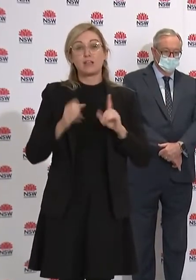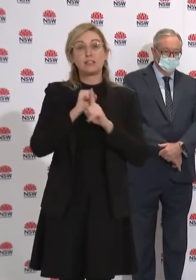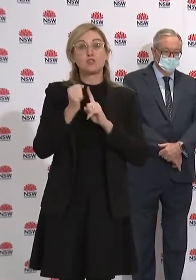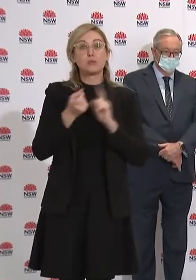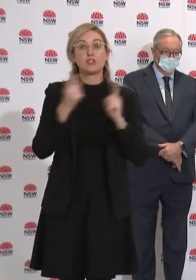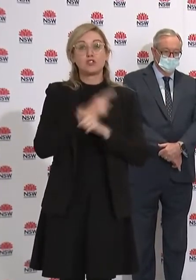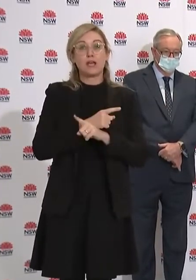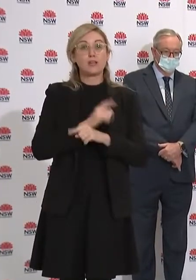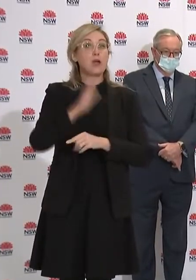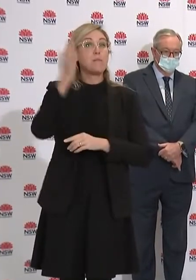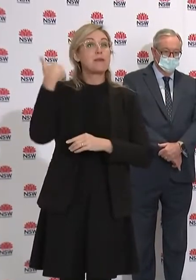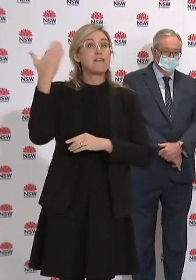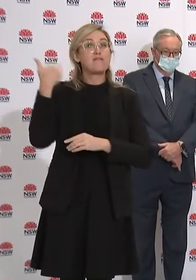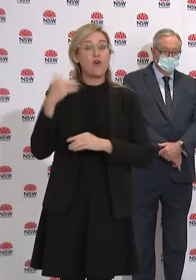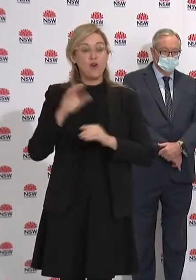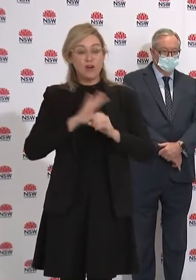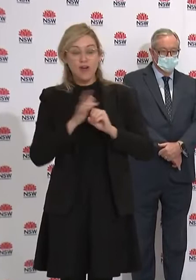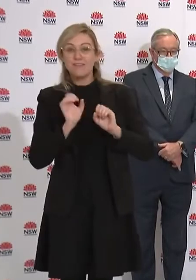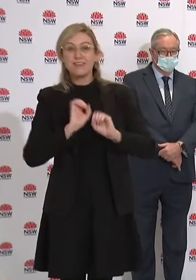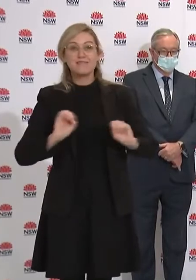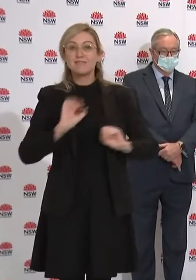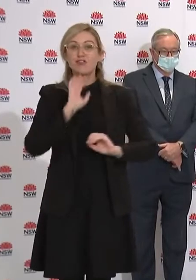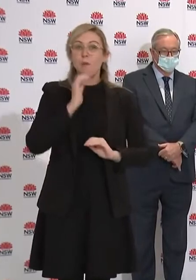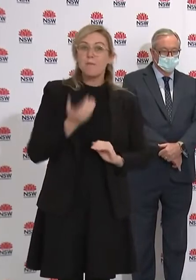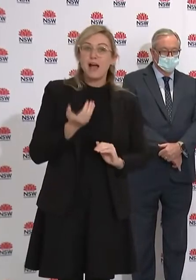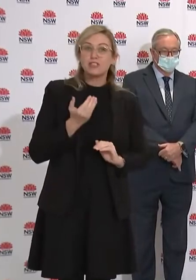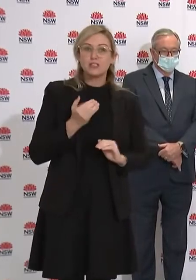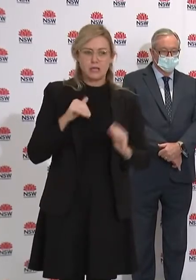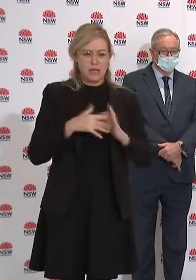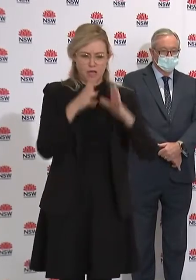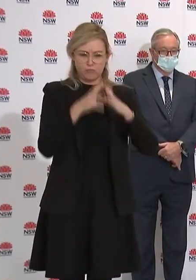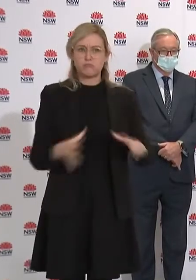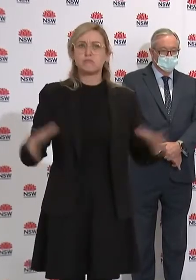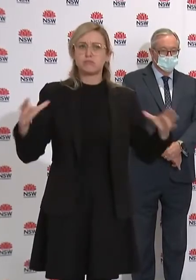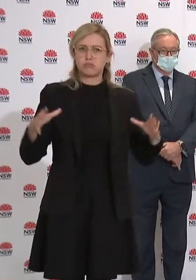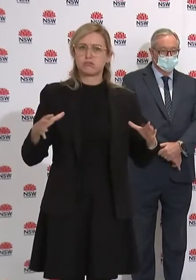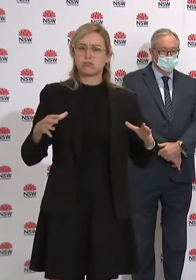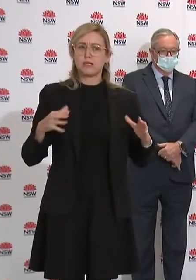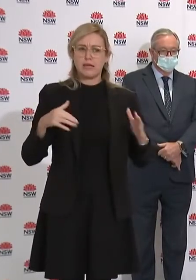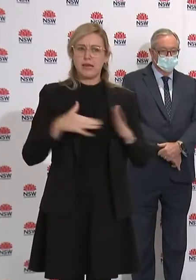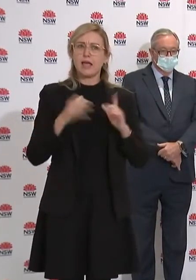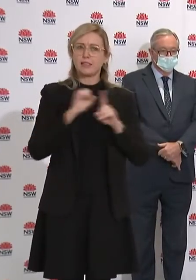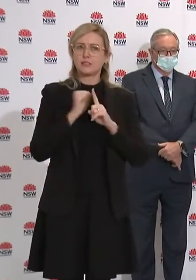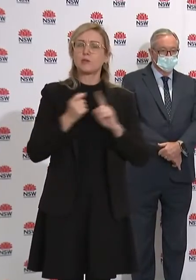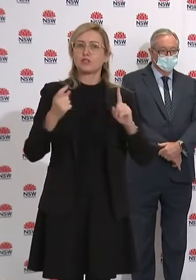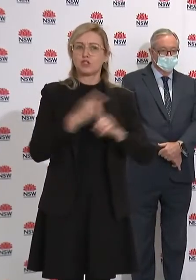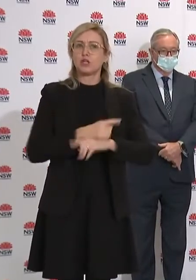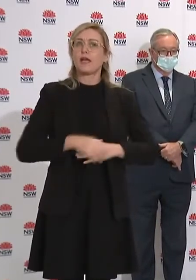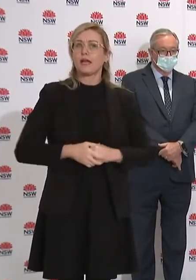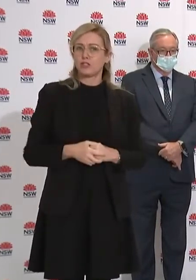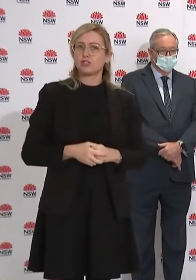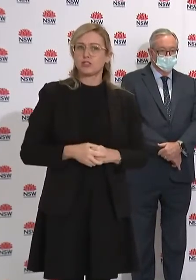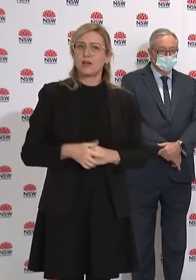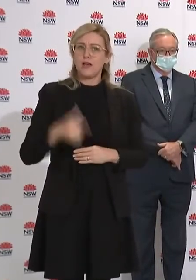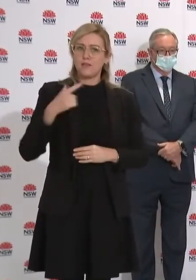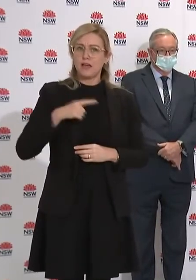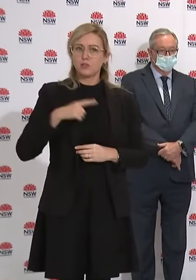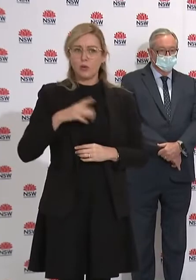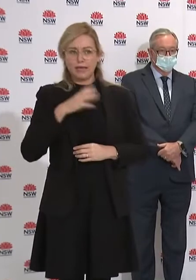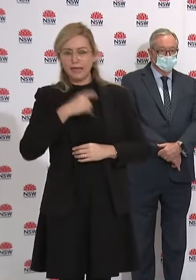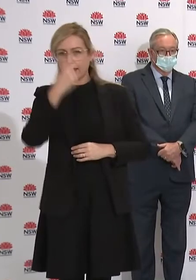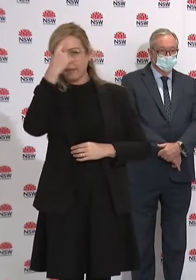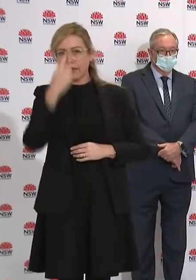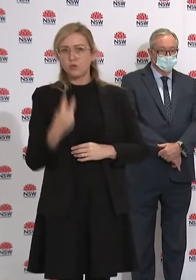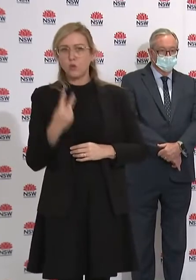of dying from COVID is much higher than having an adverse reaction to AstraZeneca. And given that those goalposts have changed, we need